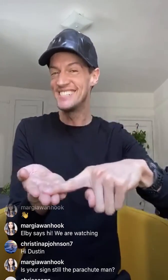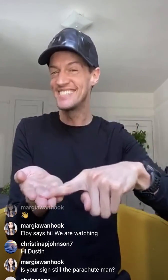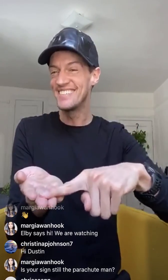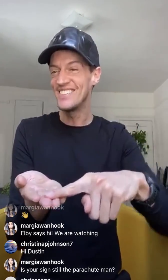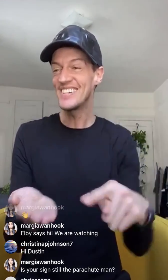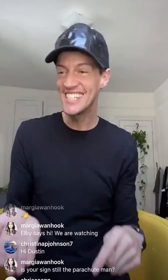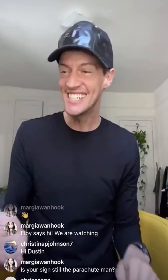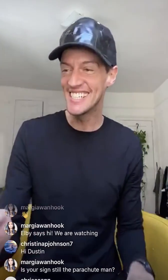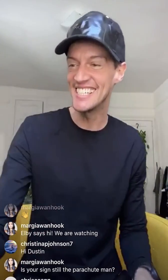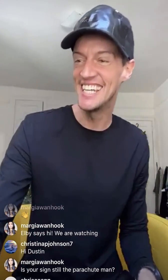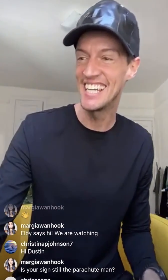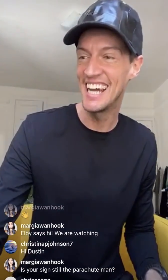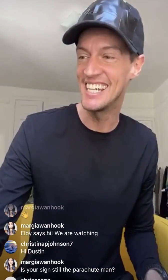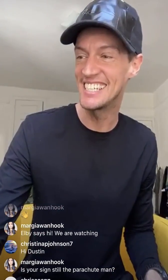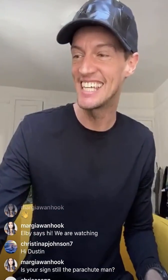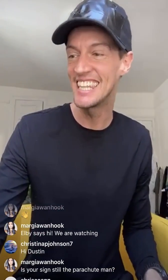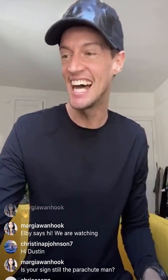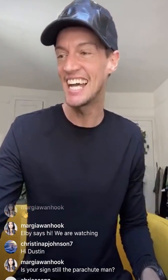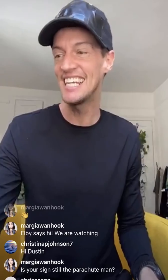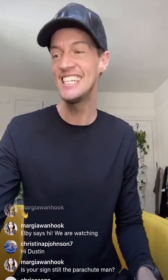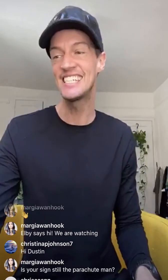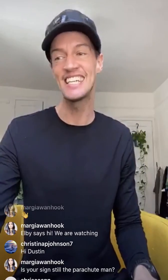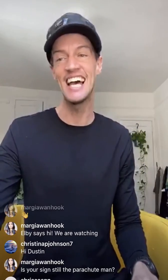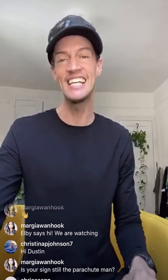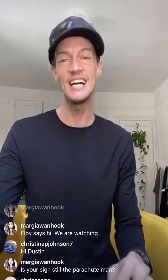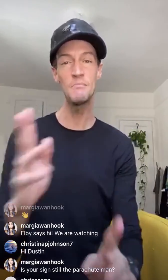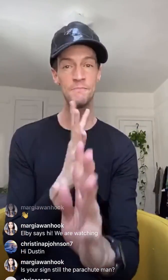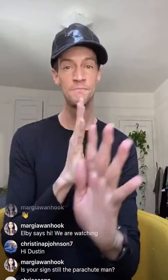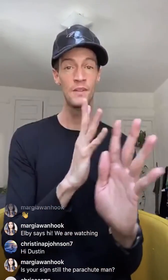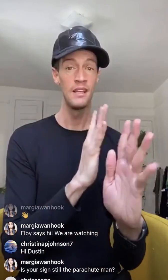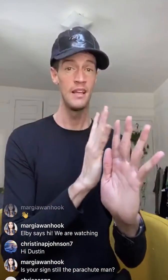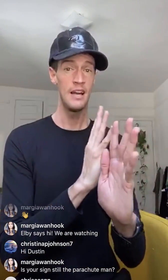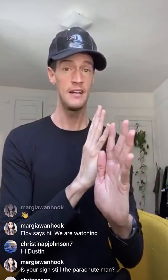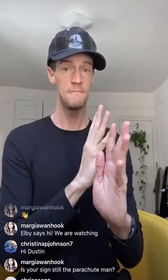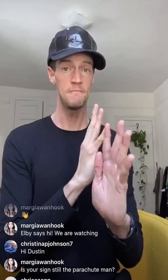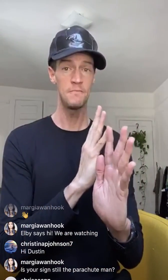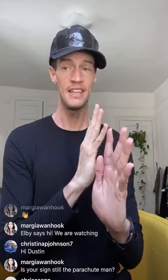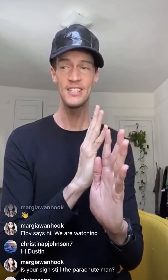little more work. To notice something, you can notice something quickly, but